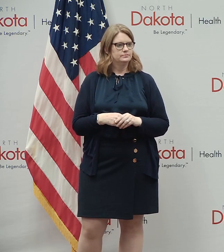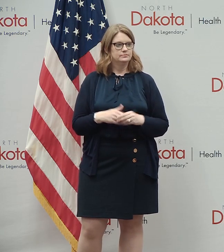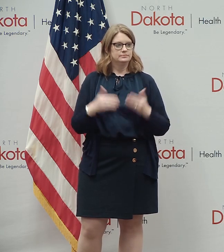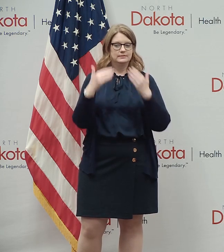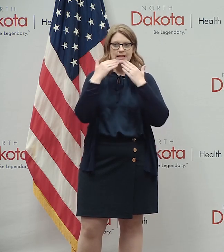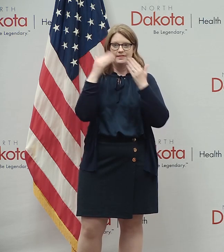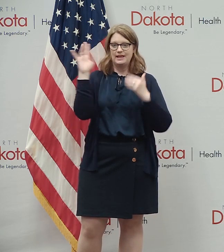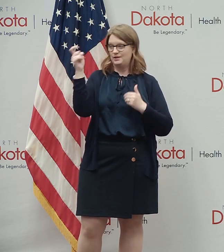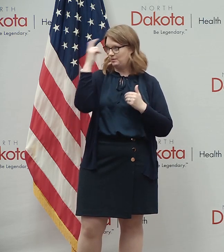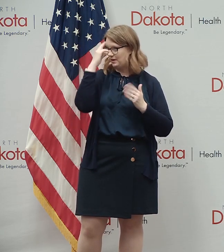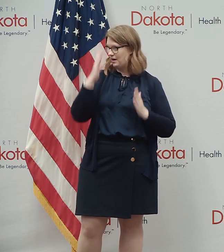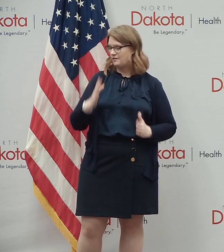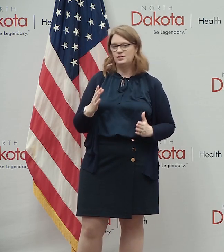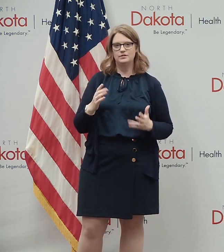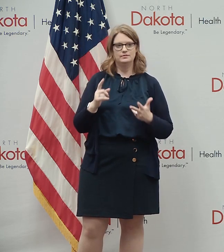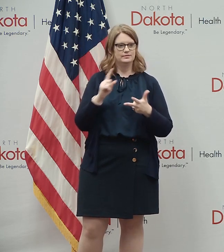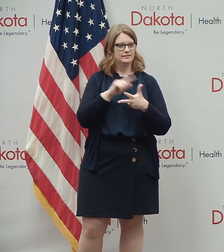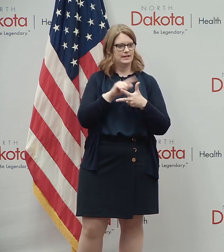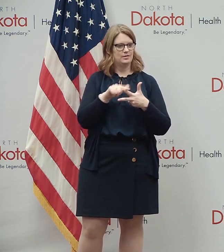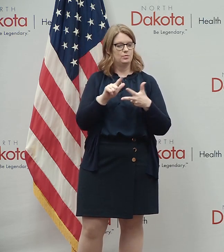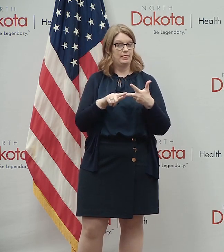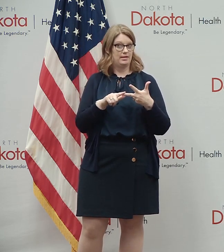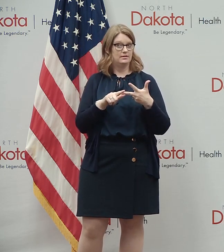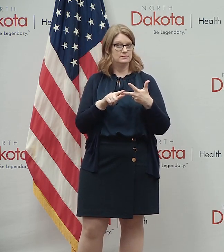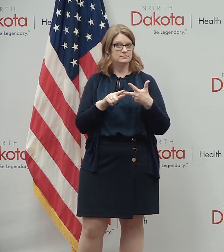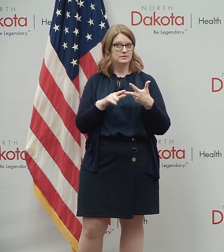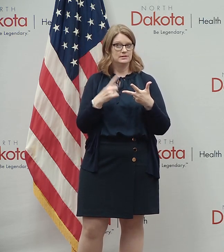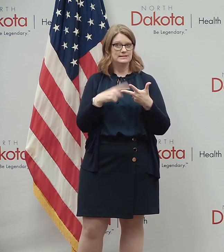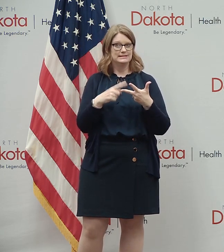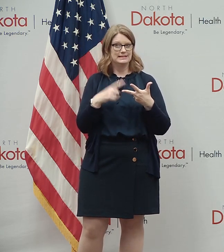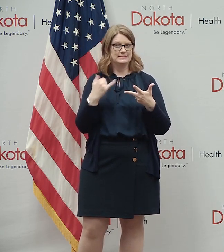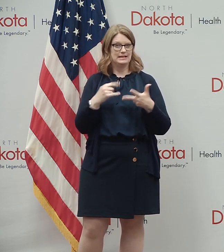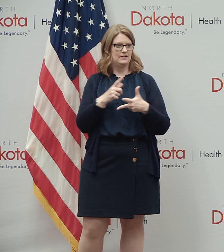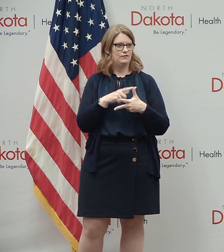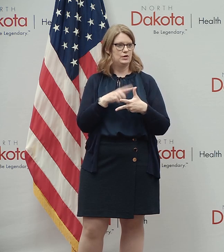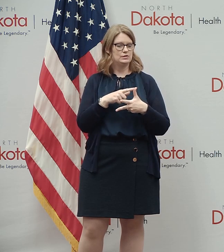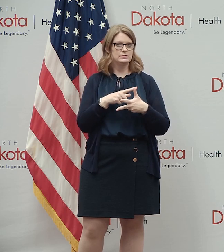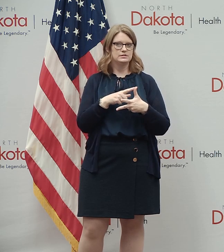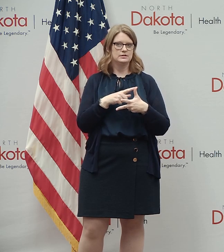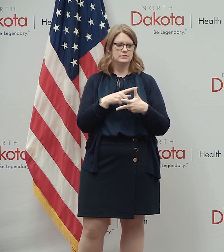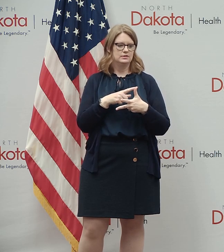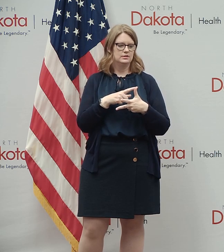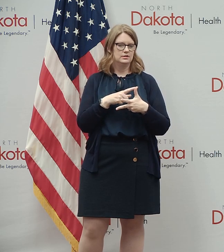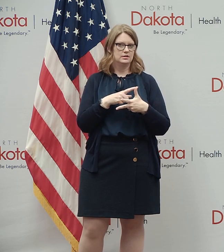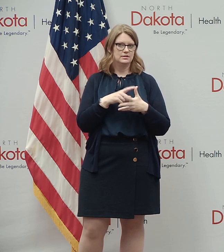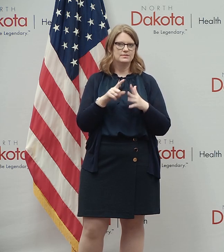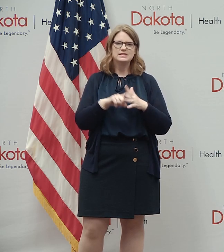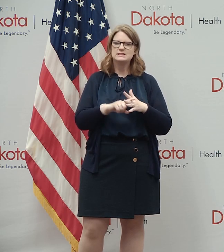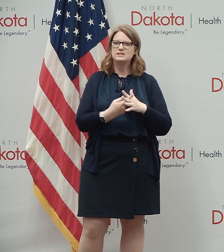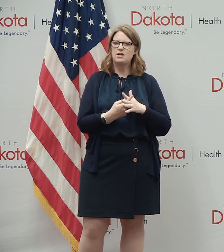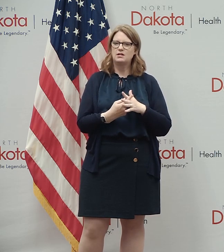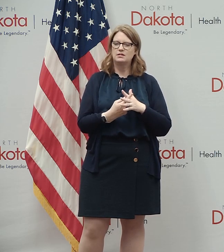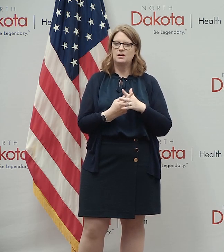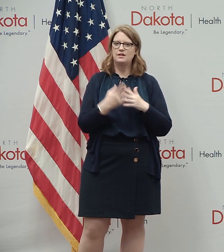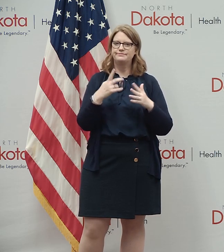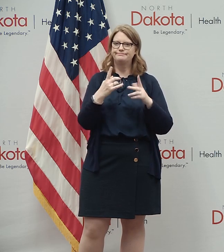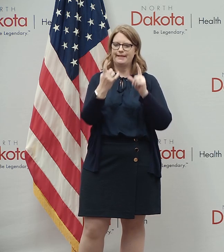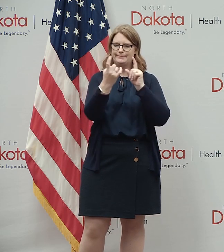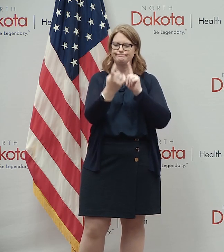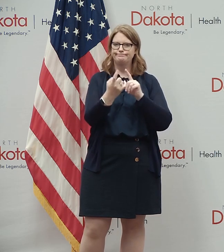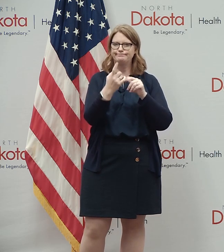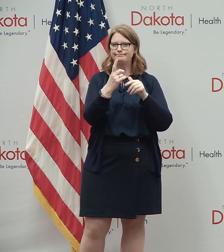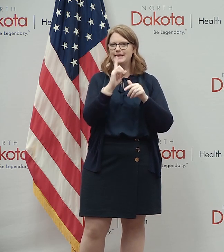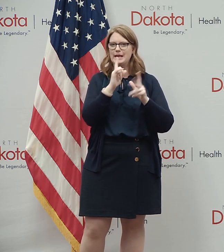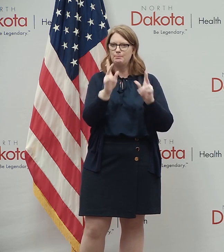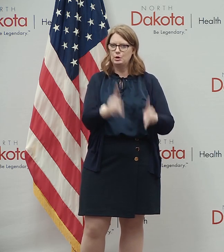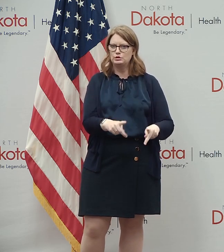Thank you, Governor. There are 3 things that I wanted to talk about today. The first was our resuming of in-person court proceedings.